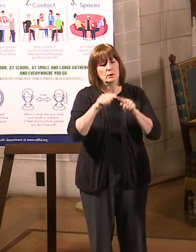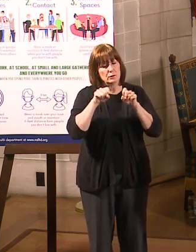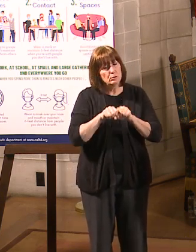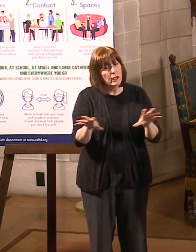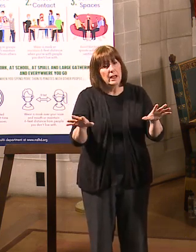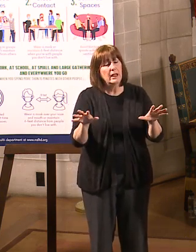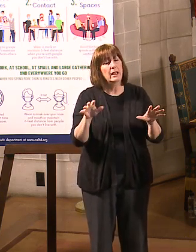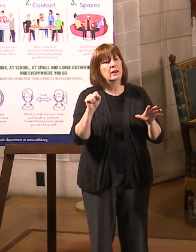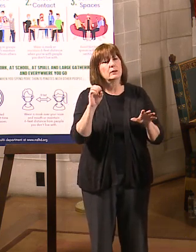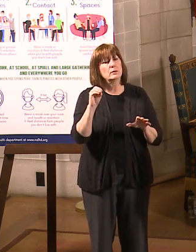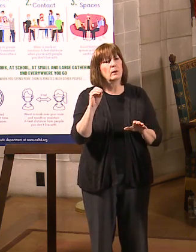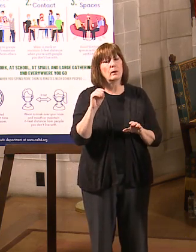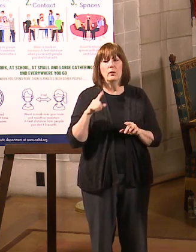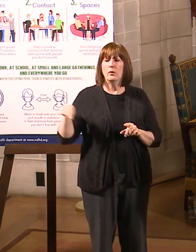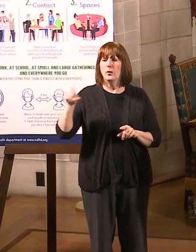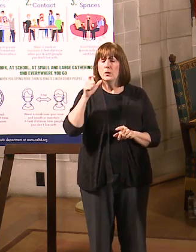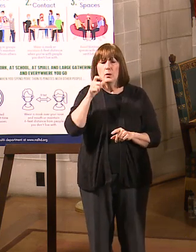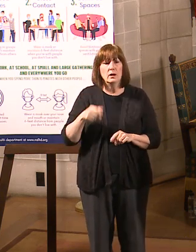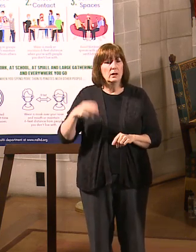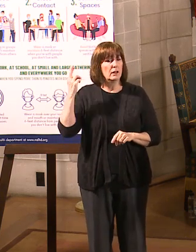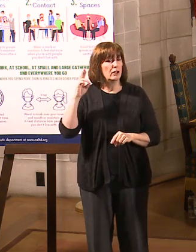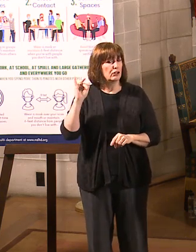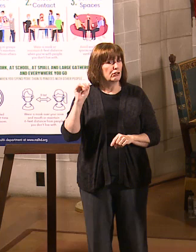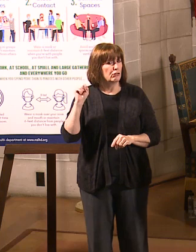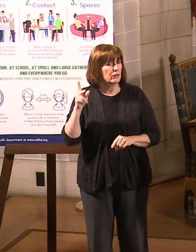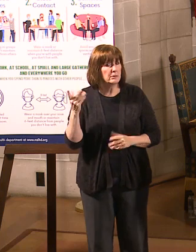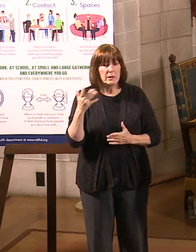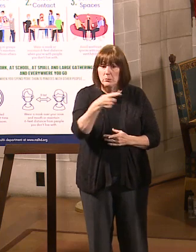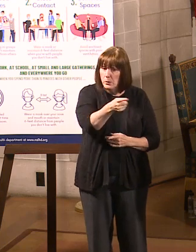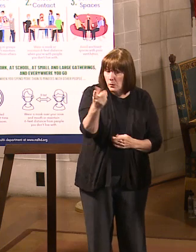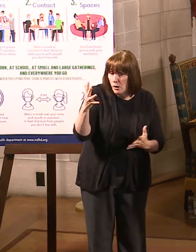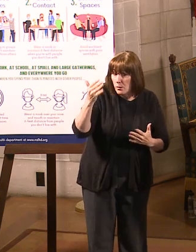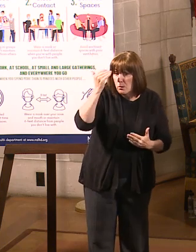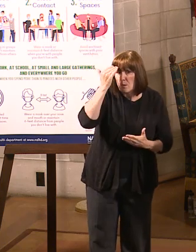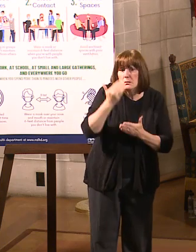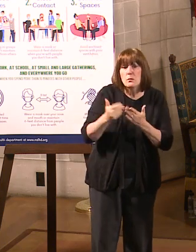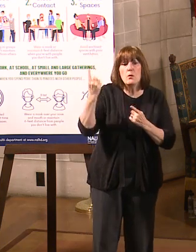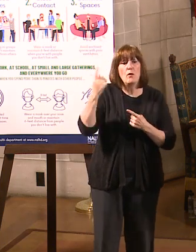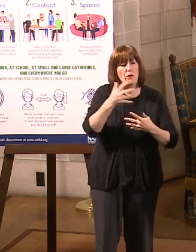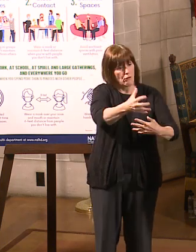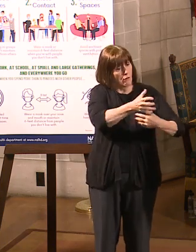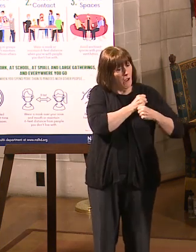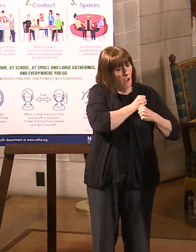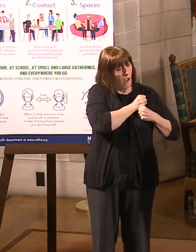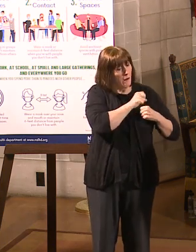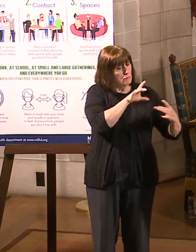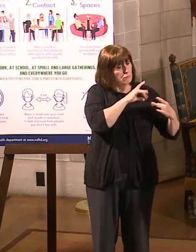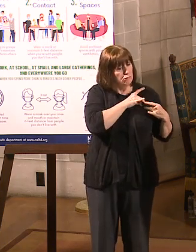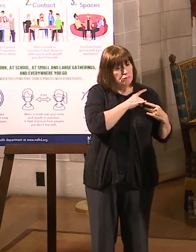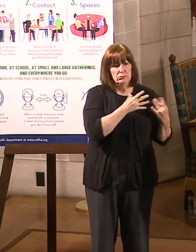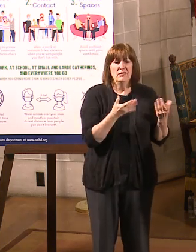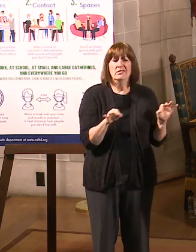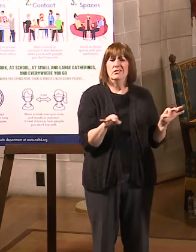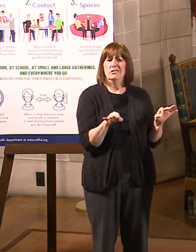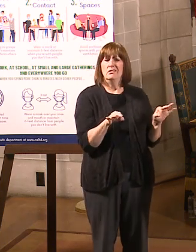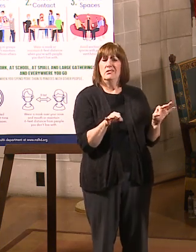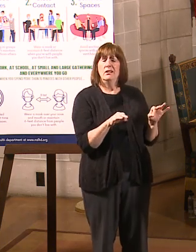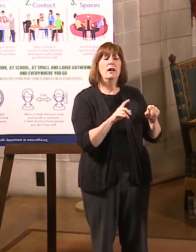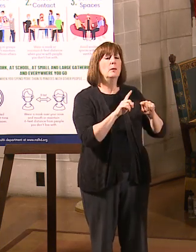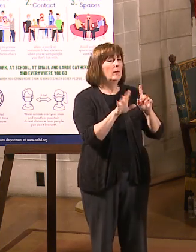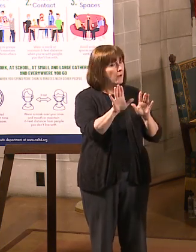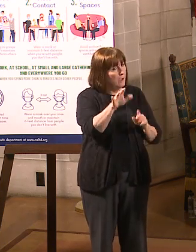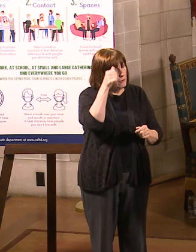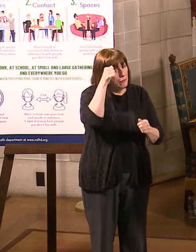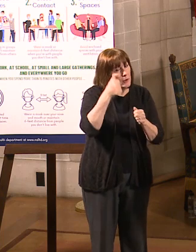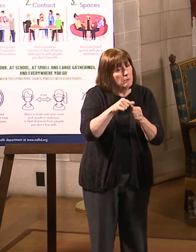virus. You may know somebody who had the virus and did very well, but I want to remind you that